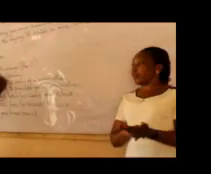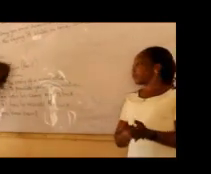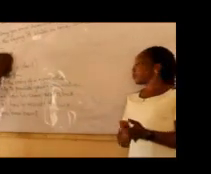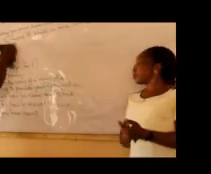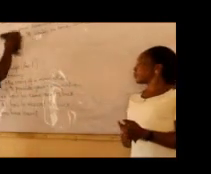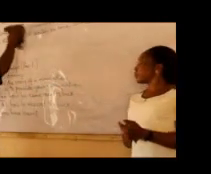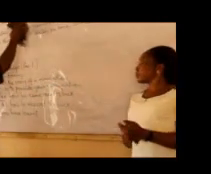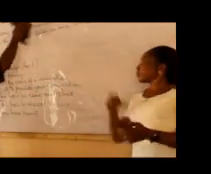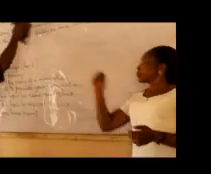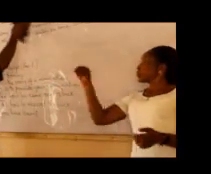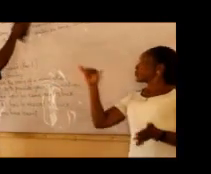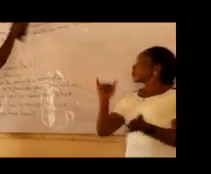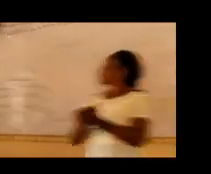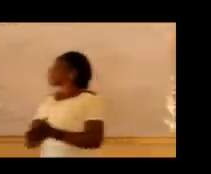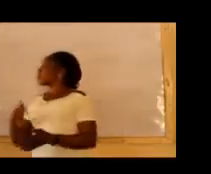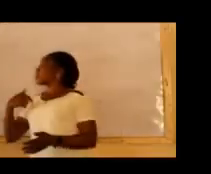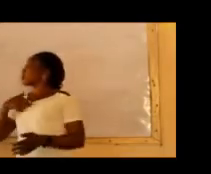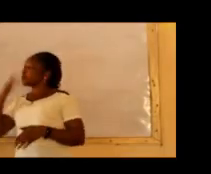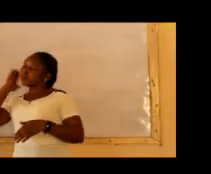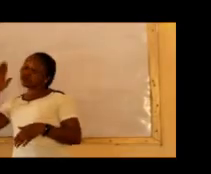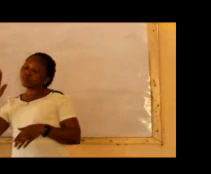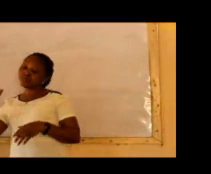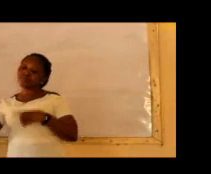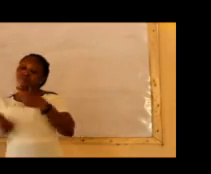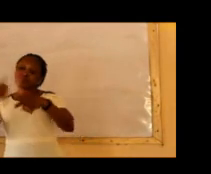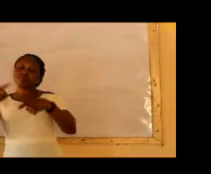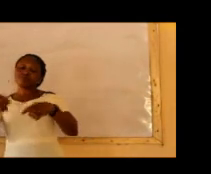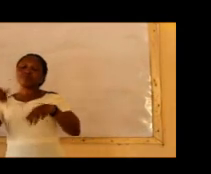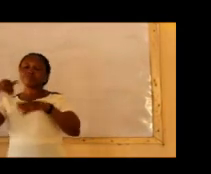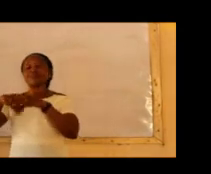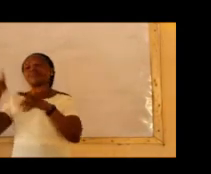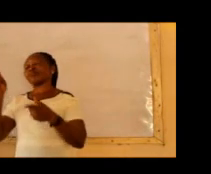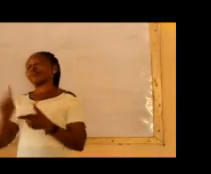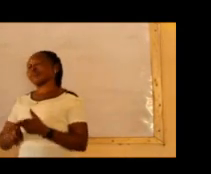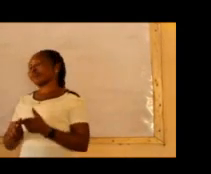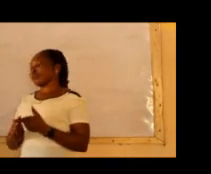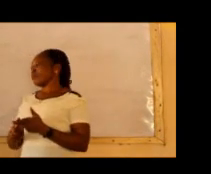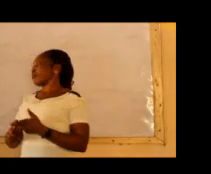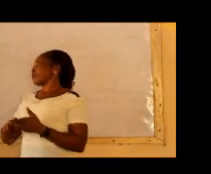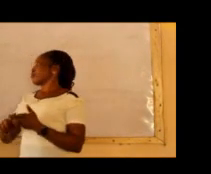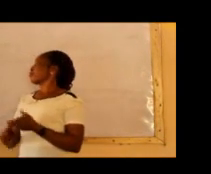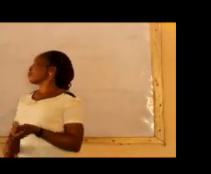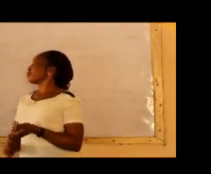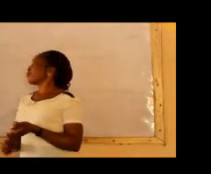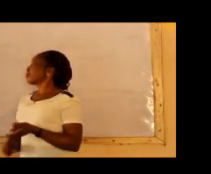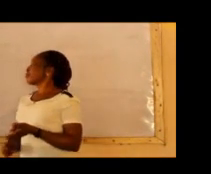so that we will go into